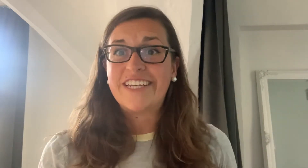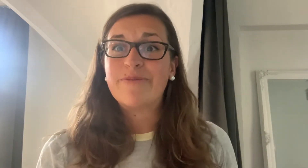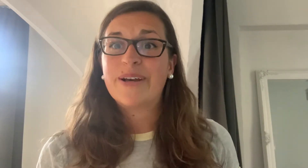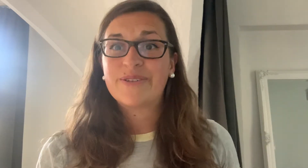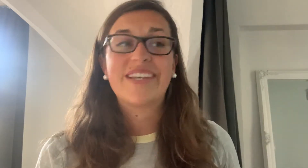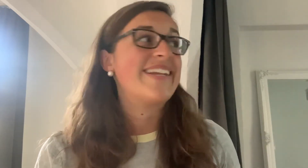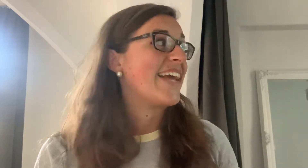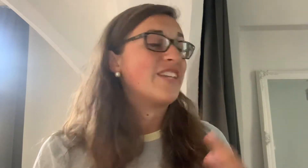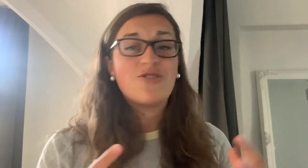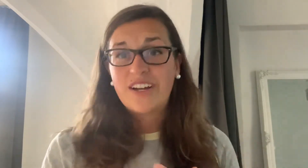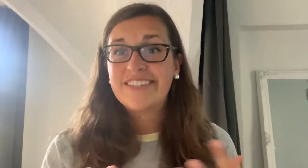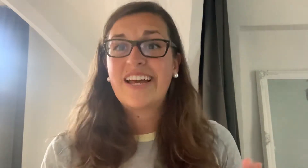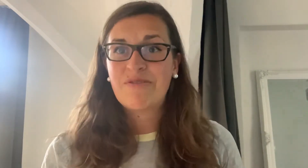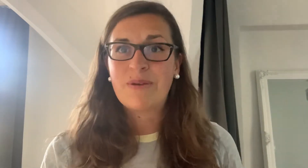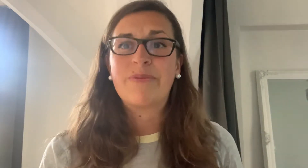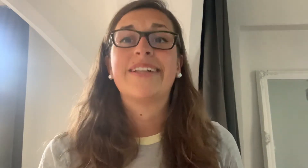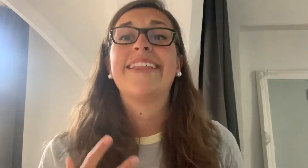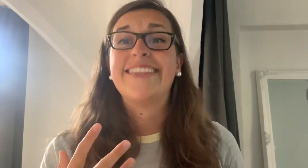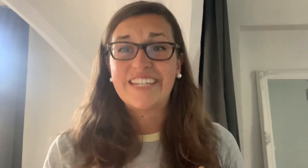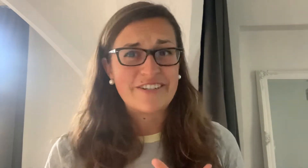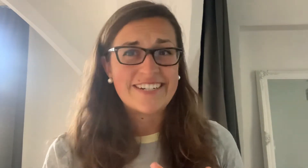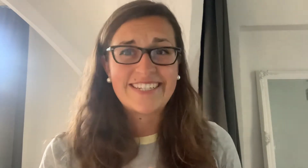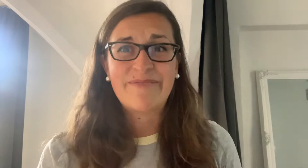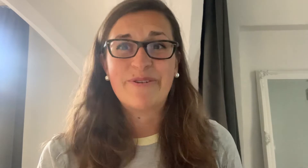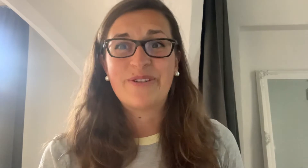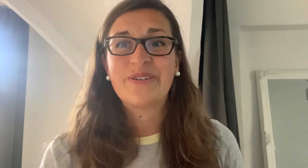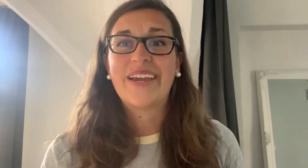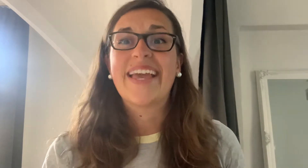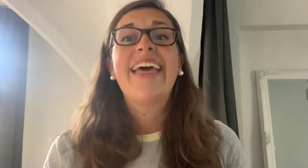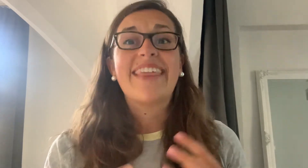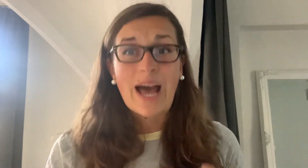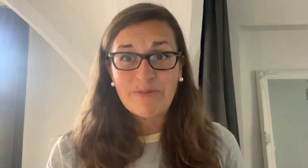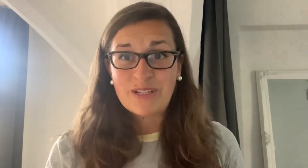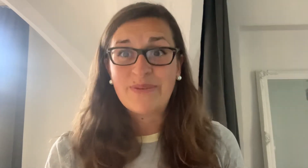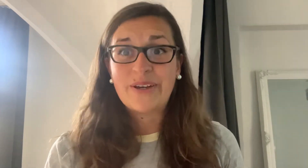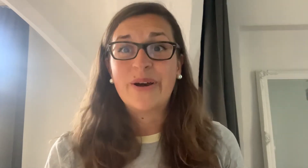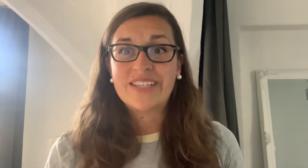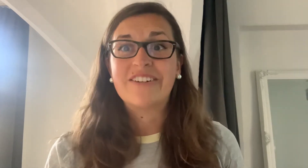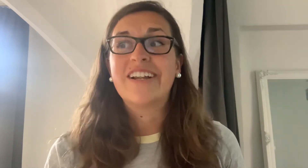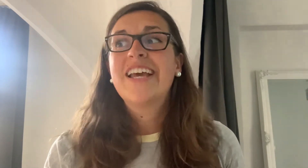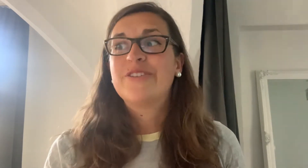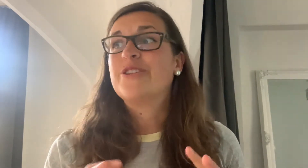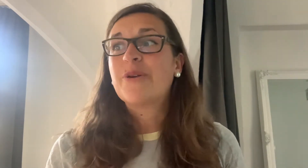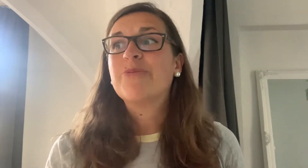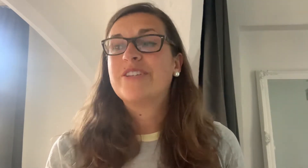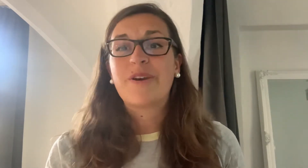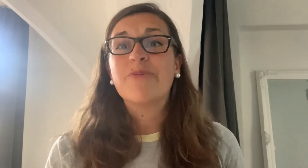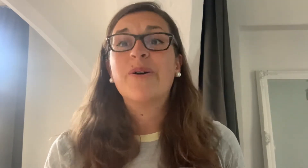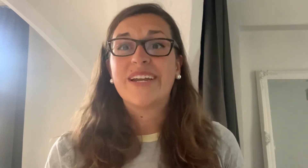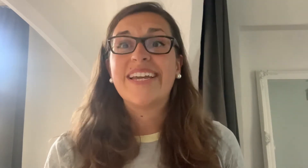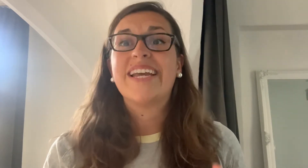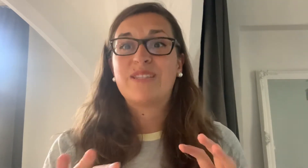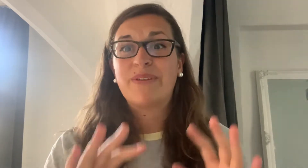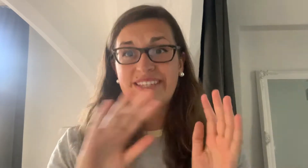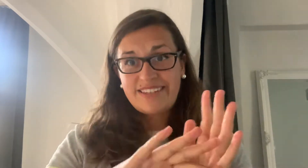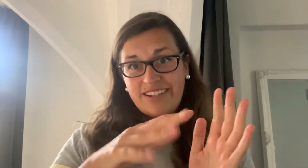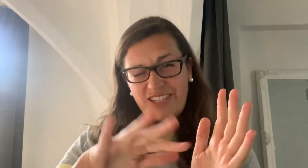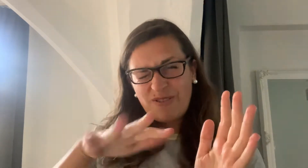about your signing and you try and sign with people and then they don't understand what you're doing, that happened to me quite a lot. So don't worry, it's because signs do